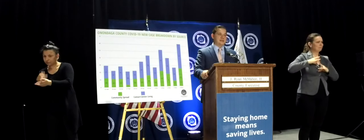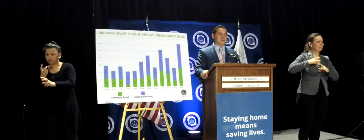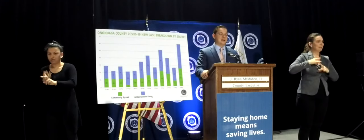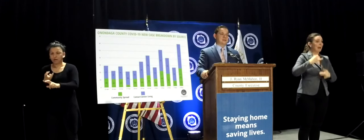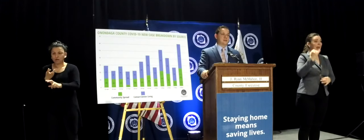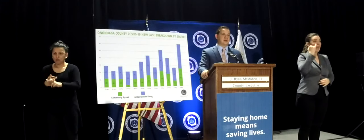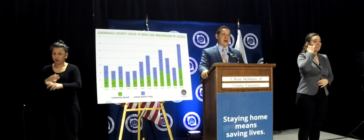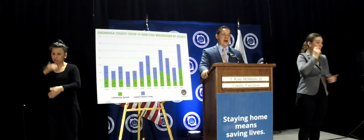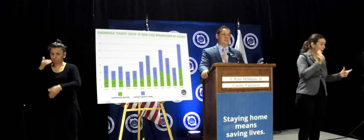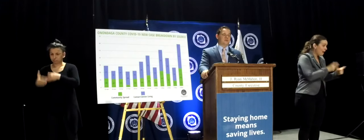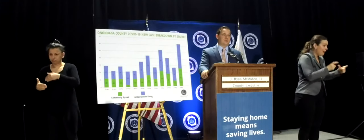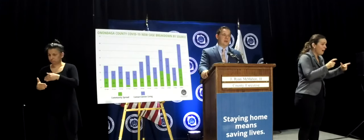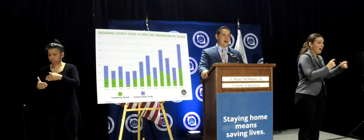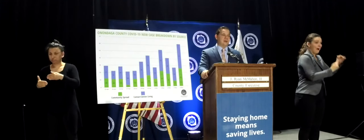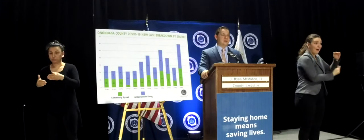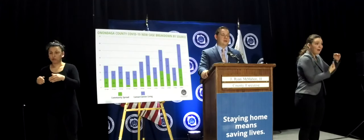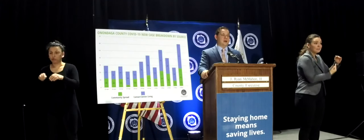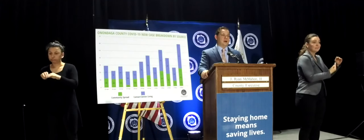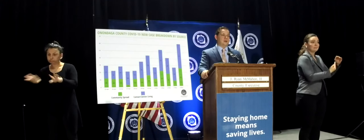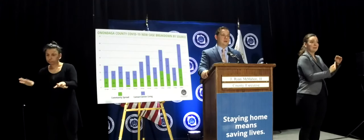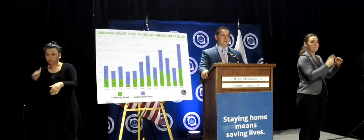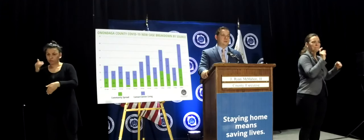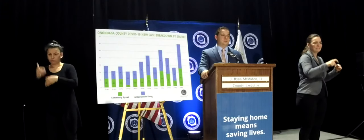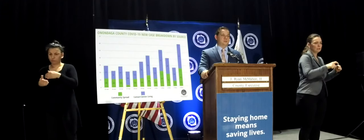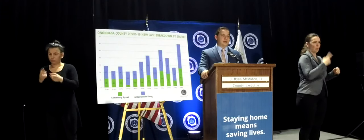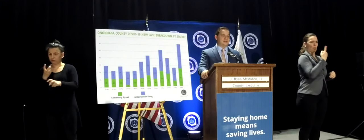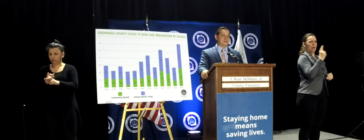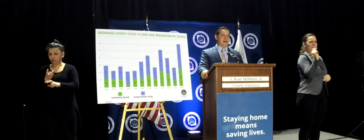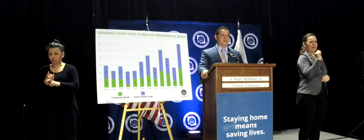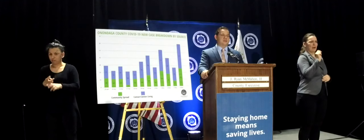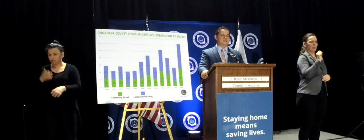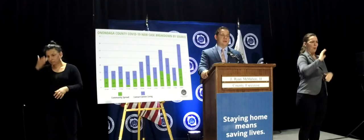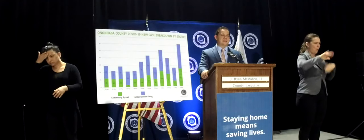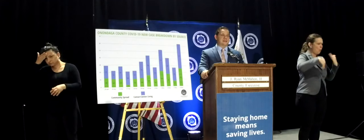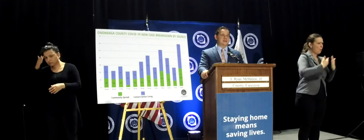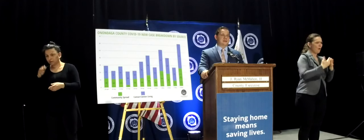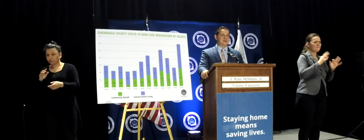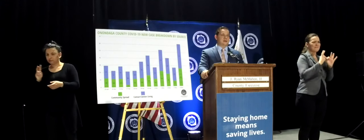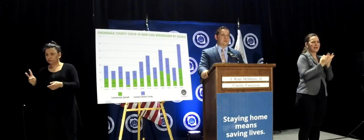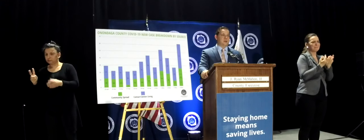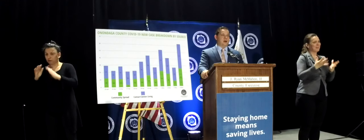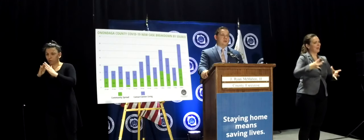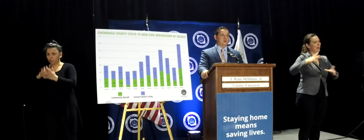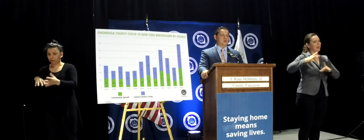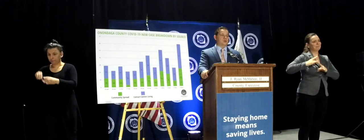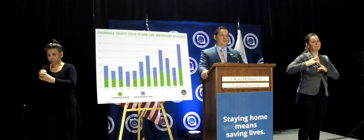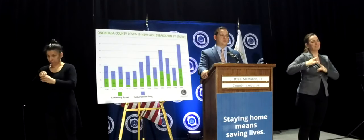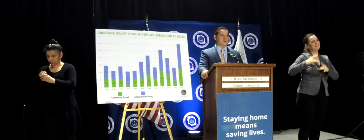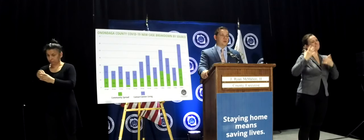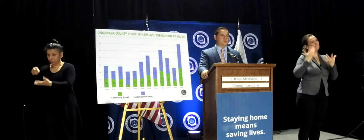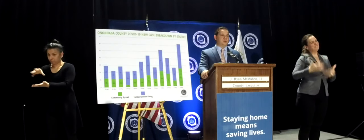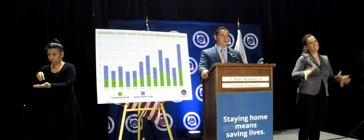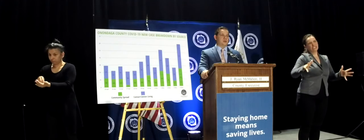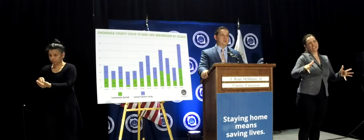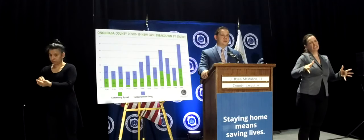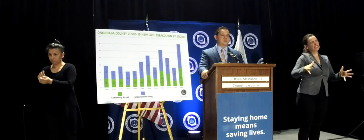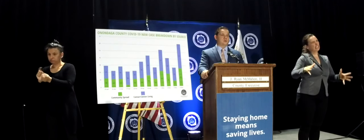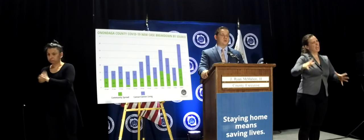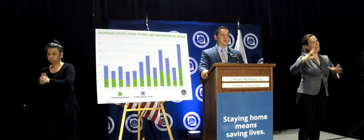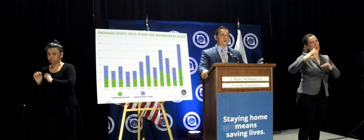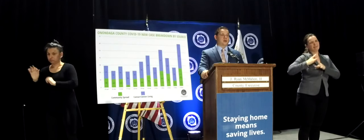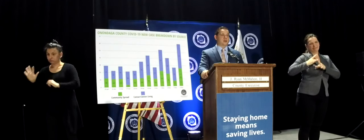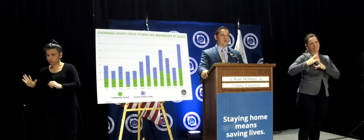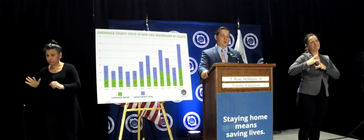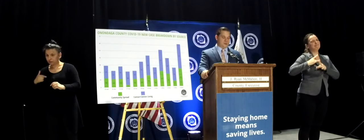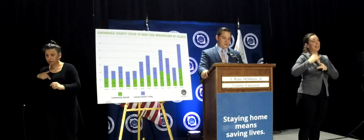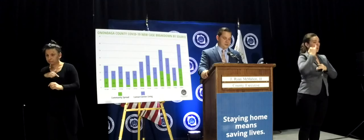those contacts happen from that. That's kind of expected. The good news for the community is that those